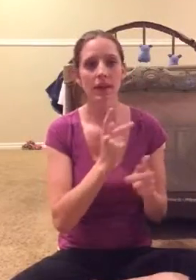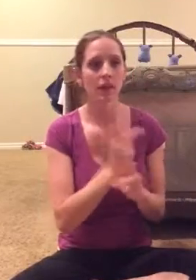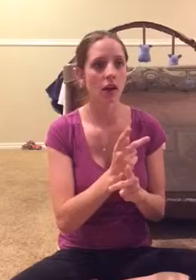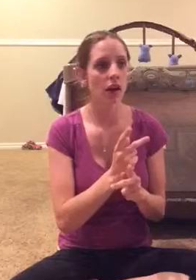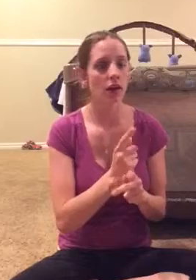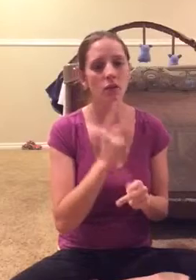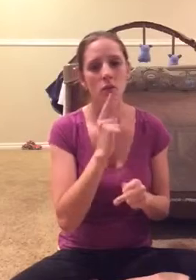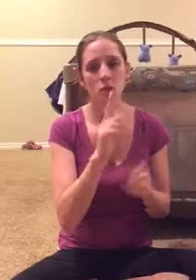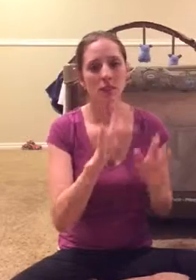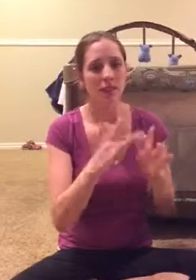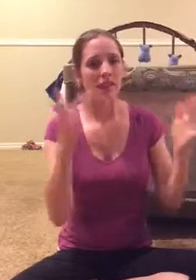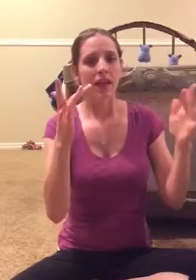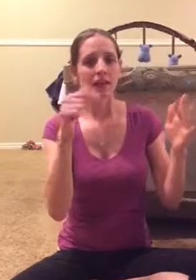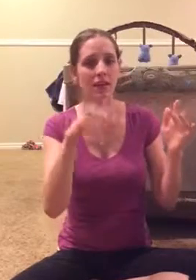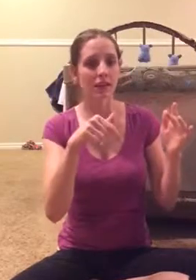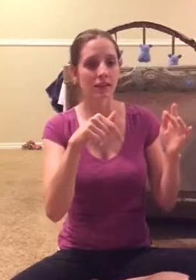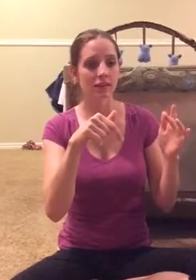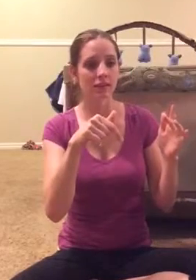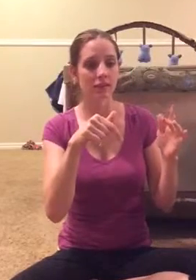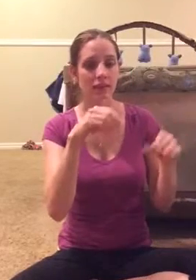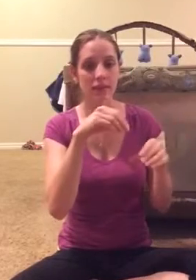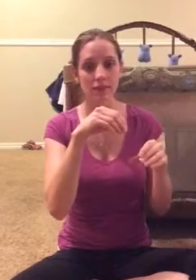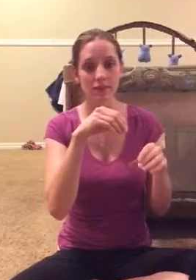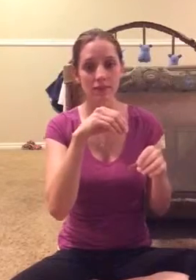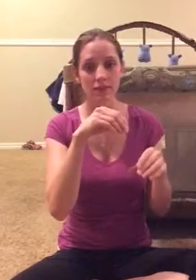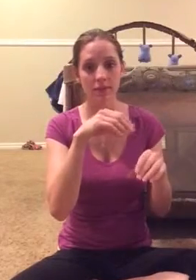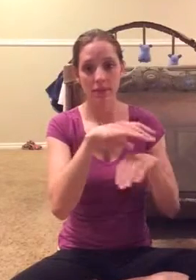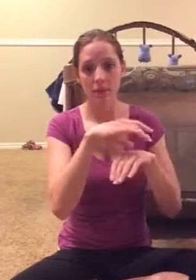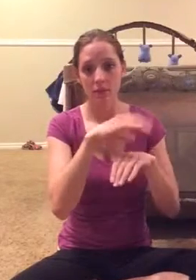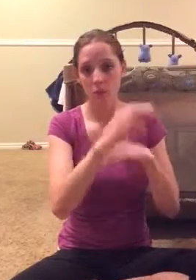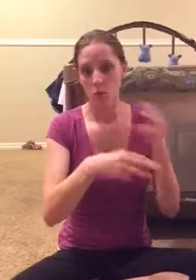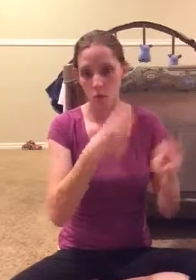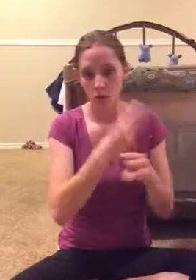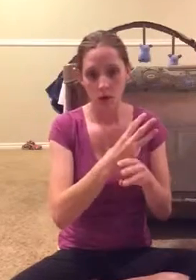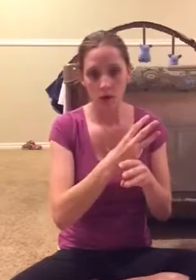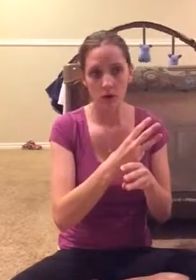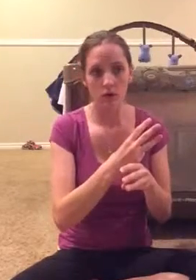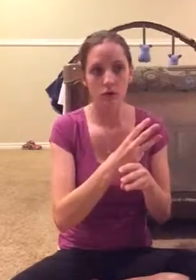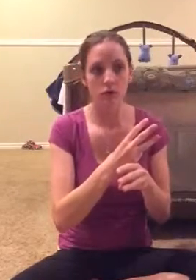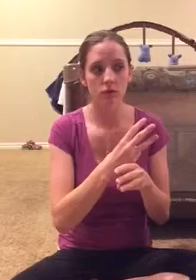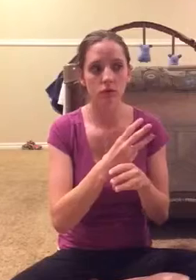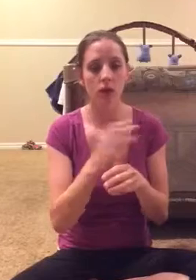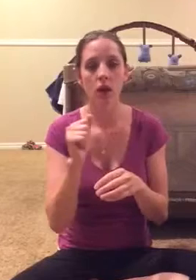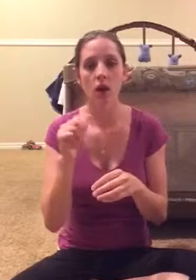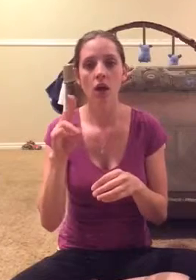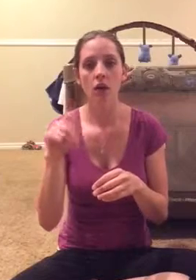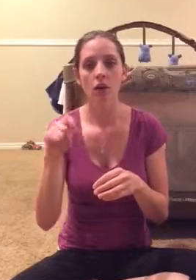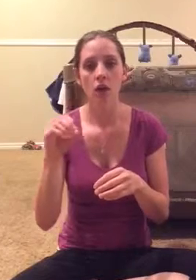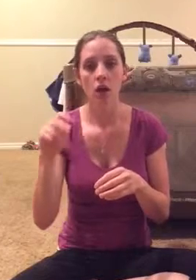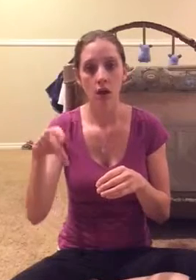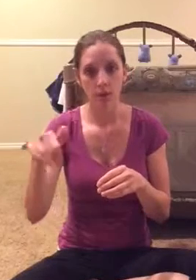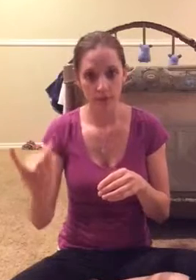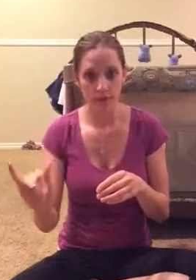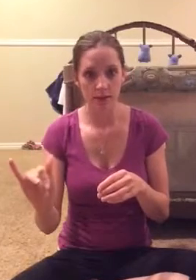Autopsies were scheduled to be performed on the victims to determine the exact causes of death, but